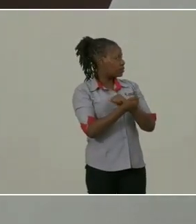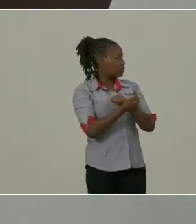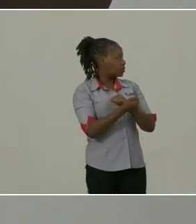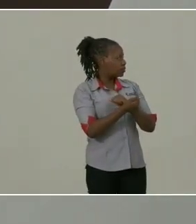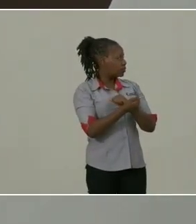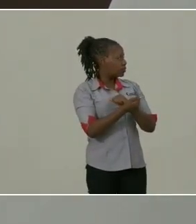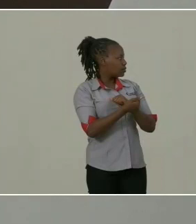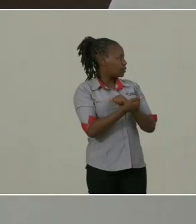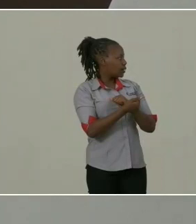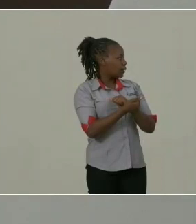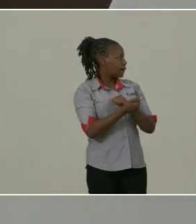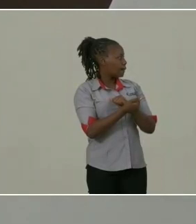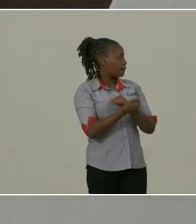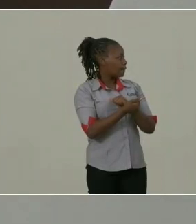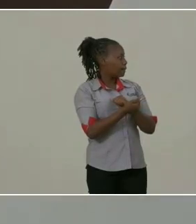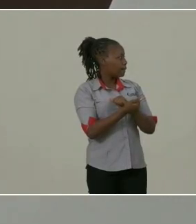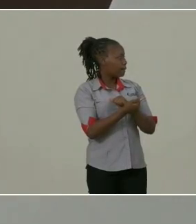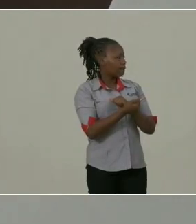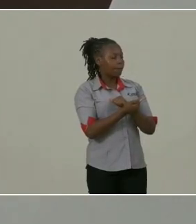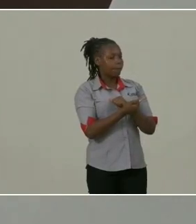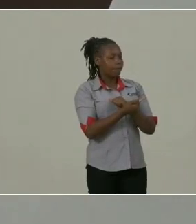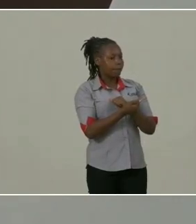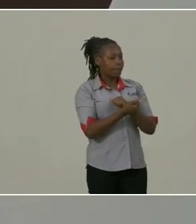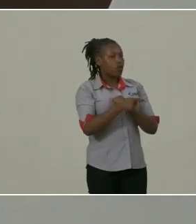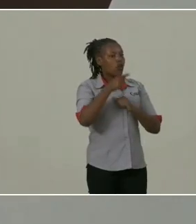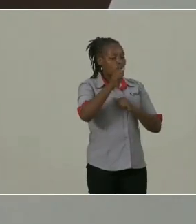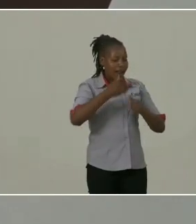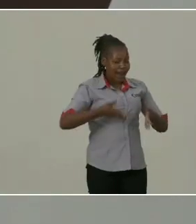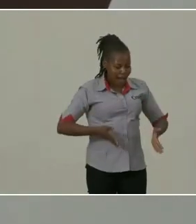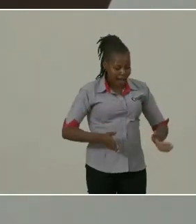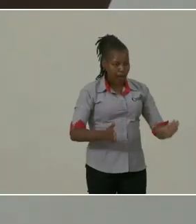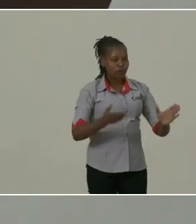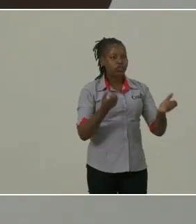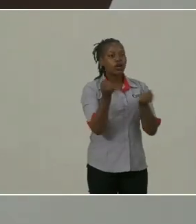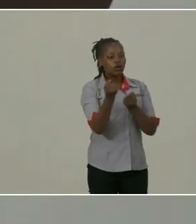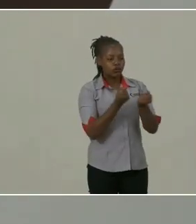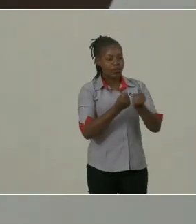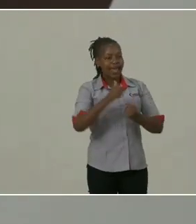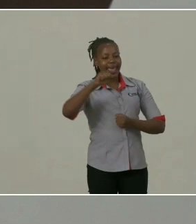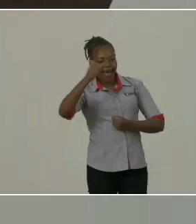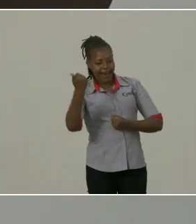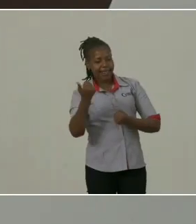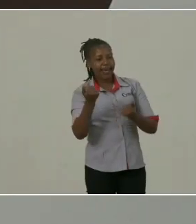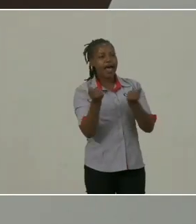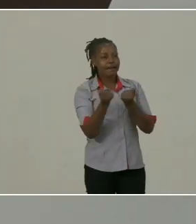Another thing to note, you're eligible to buy another vehicle